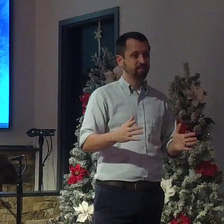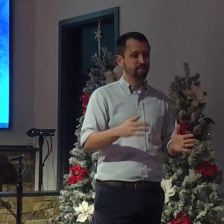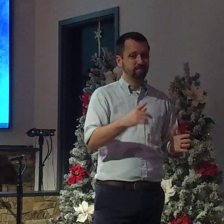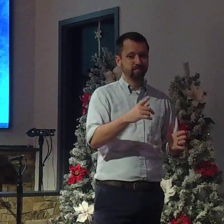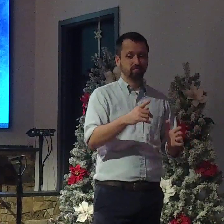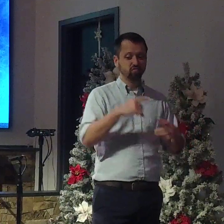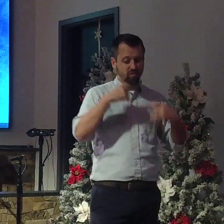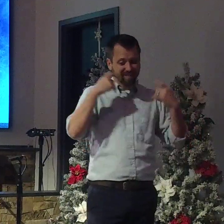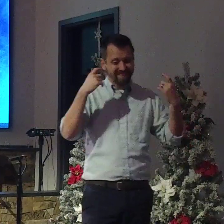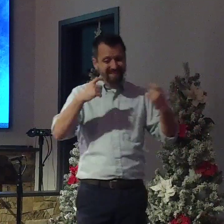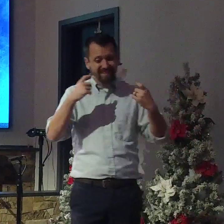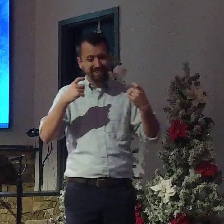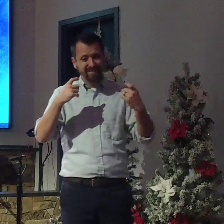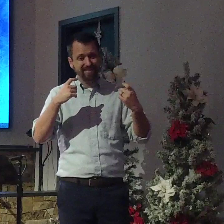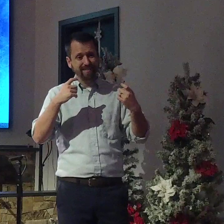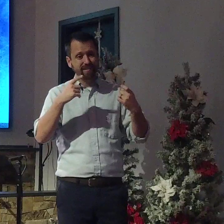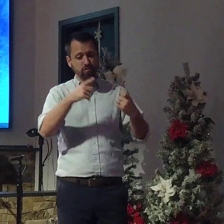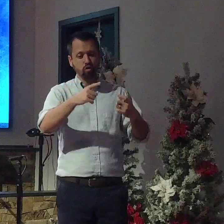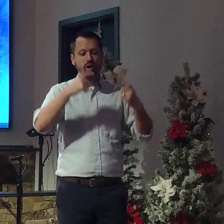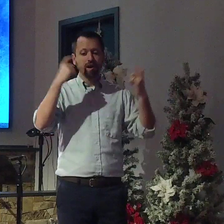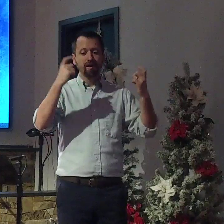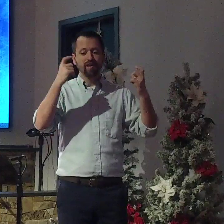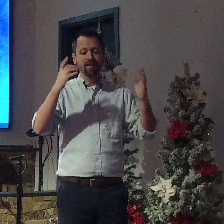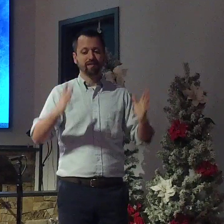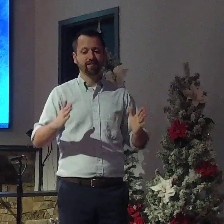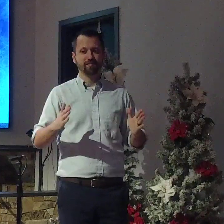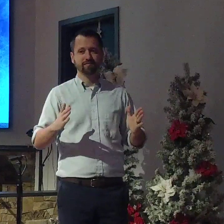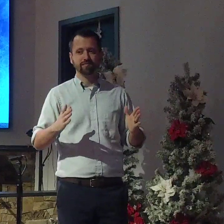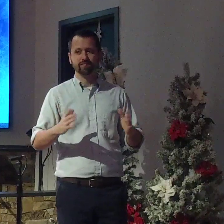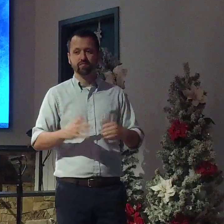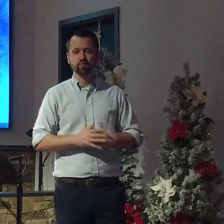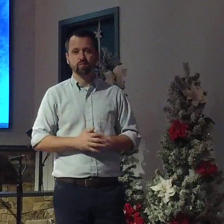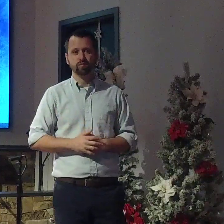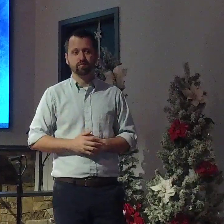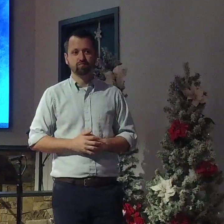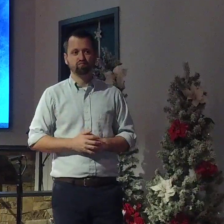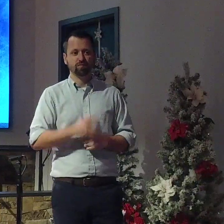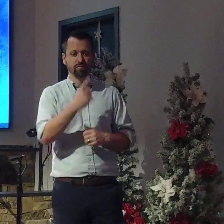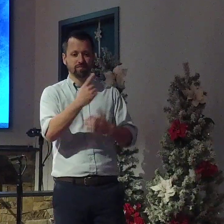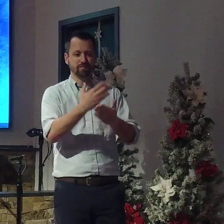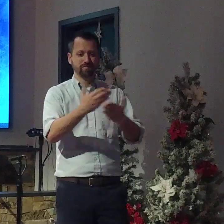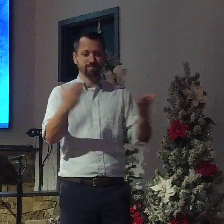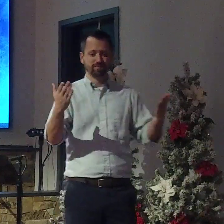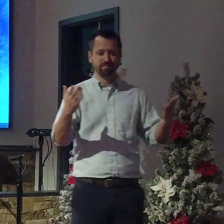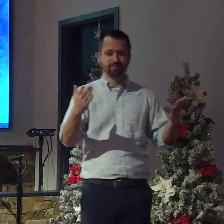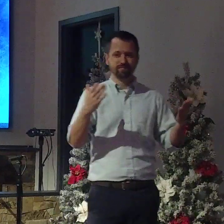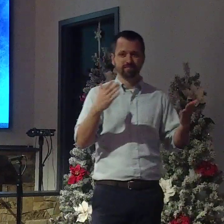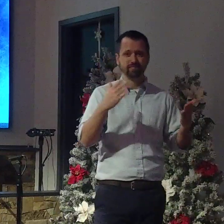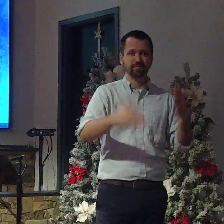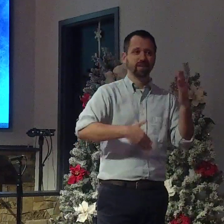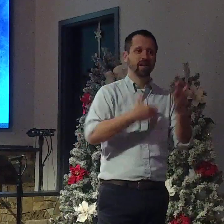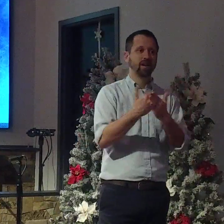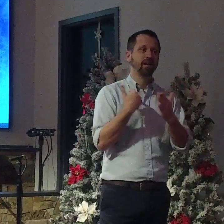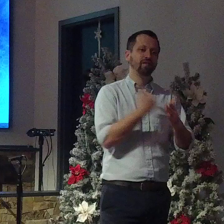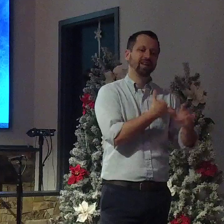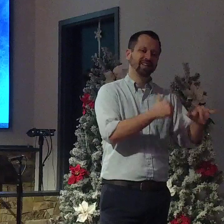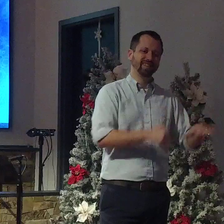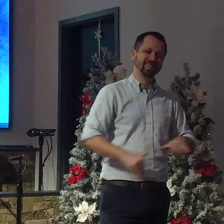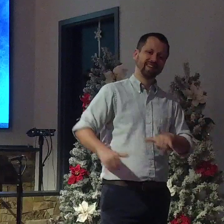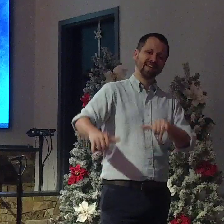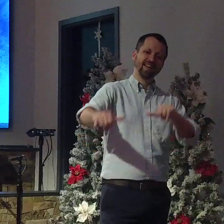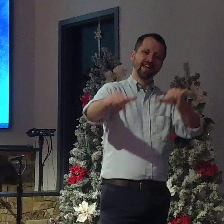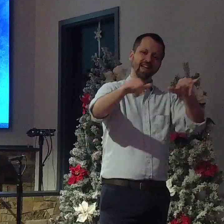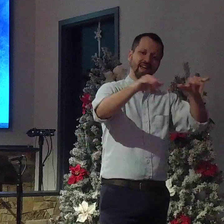our sinfulness and our need of a Savior. The Bible put it this way in James chapter 2,